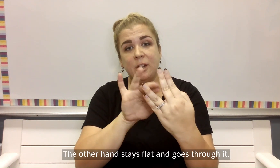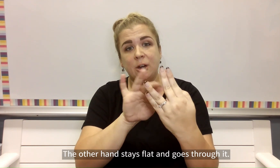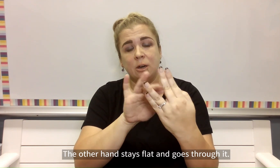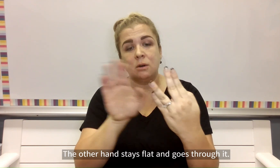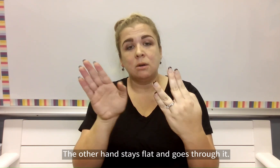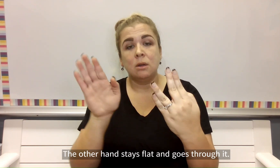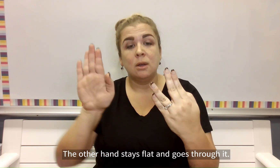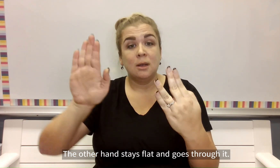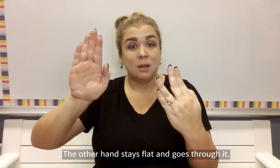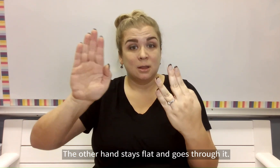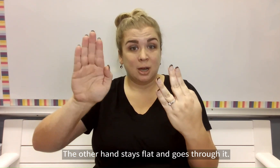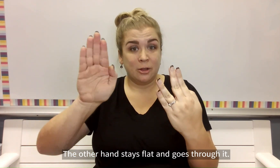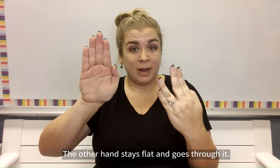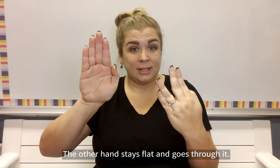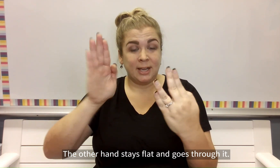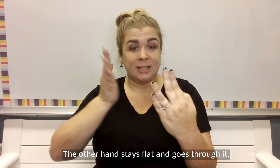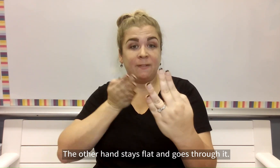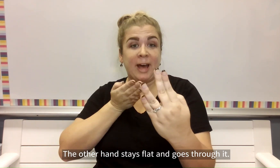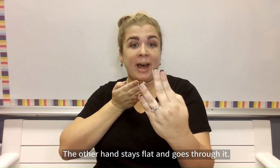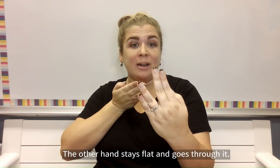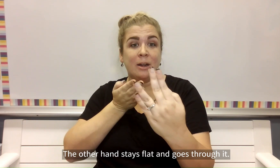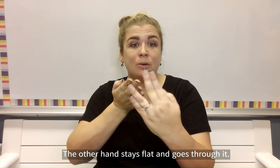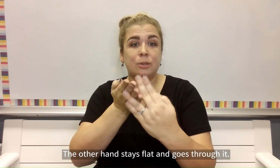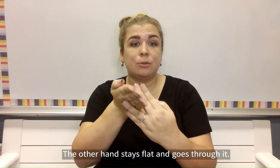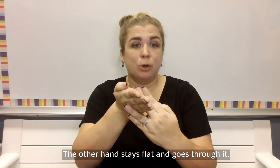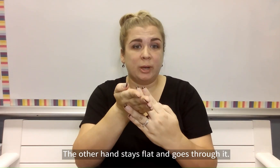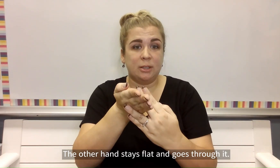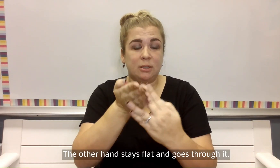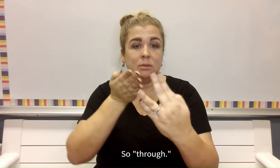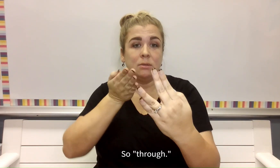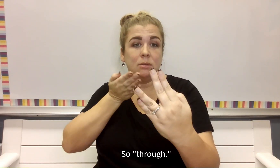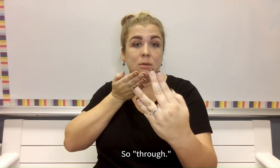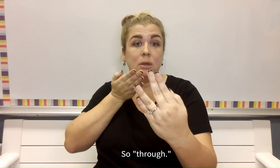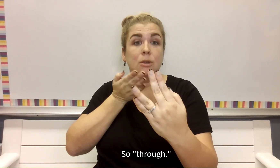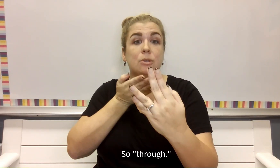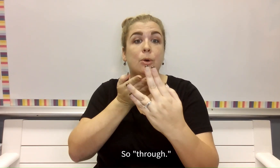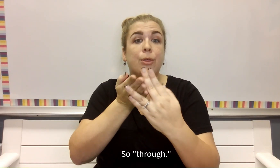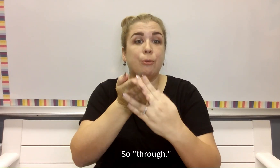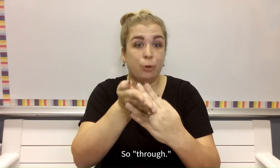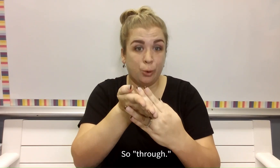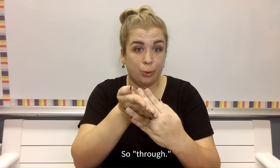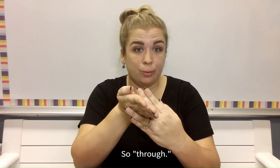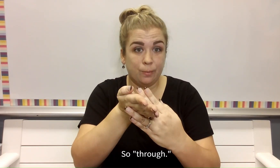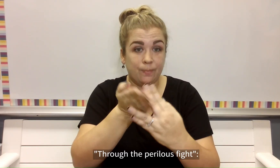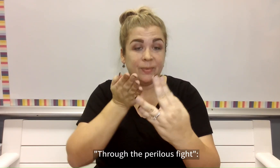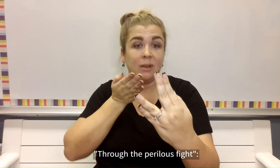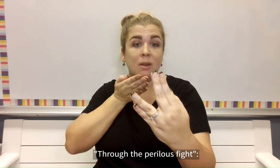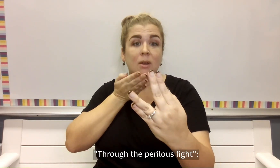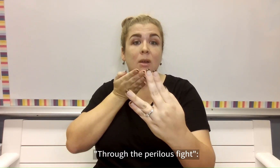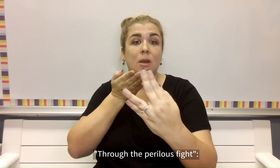finger. The other hand stays flat and goes through it. So through